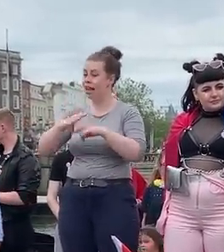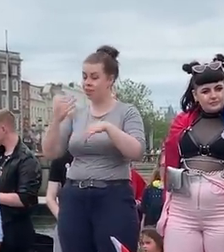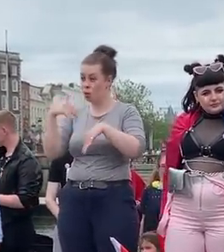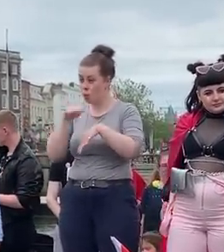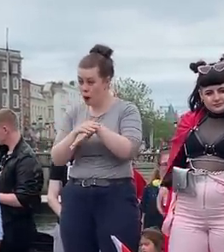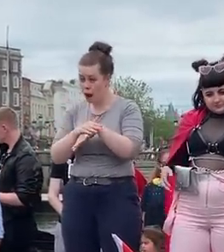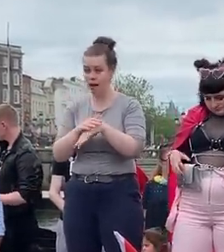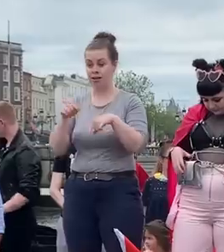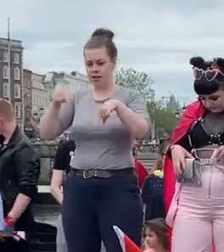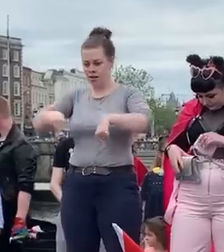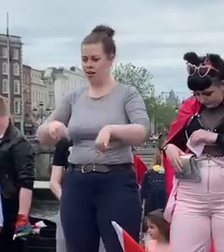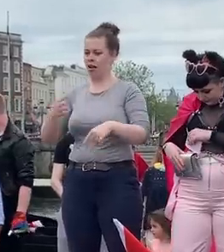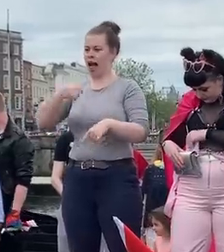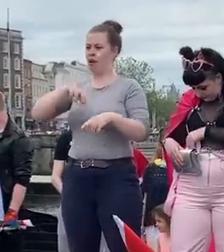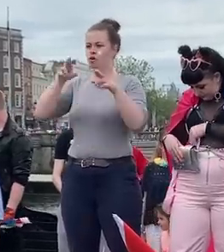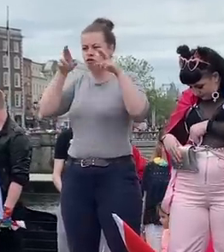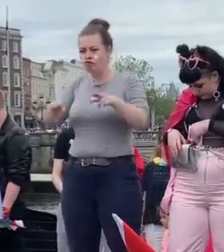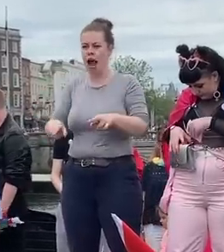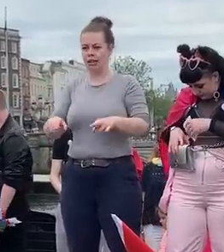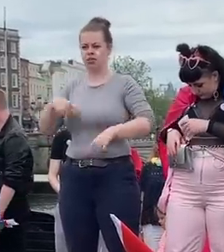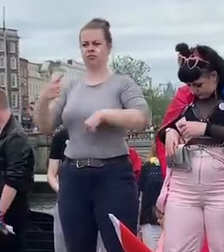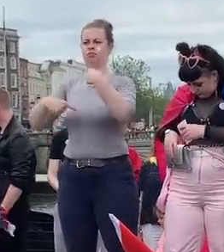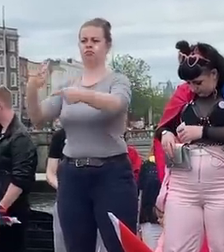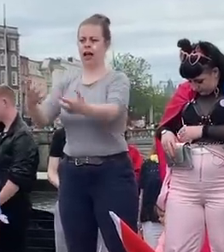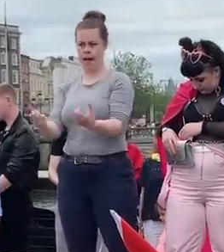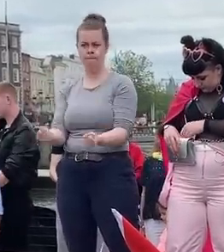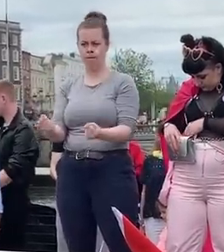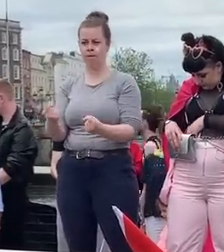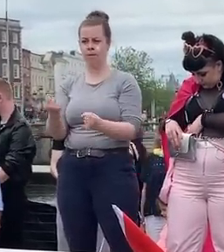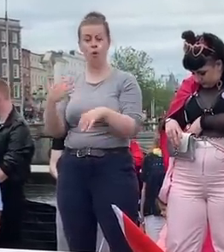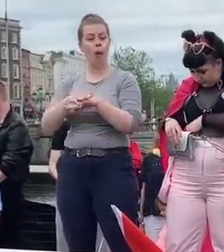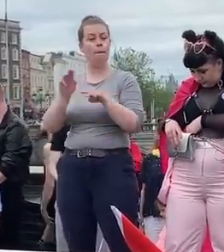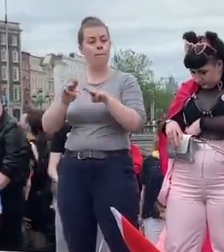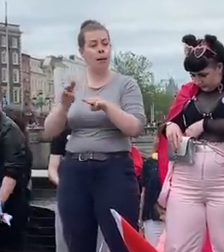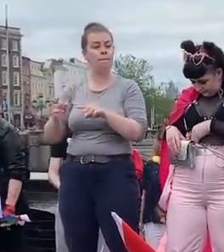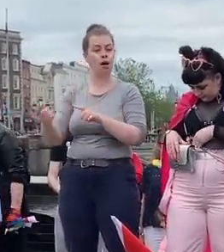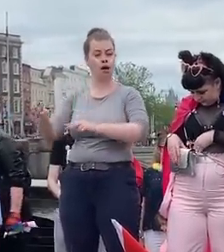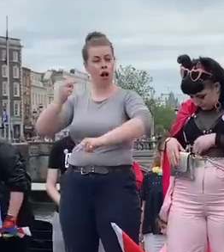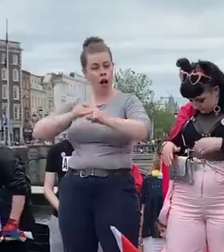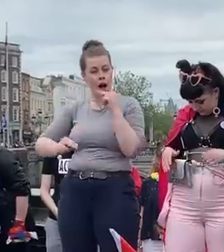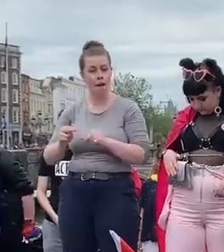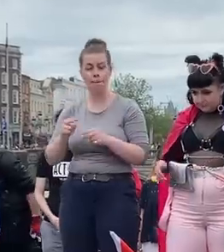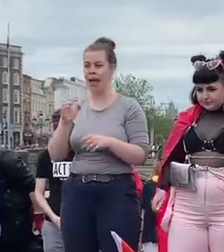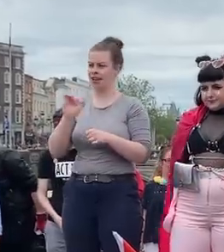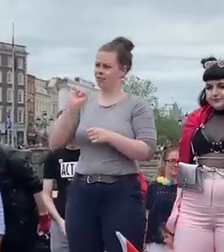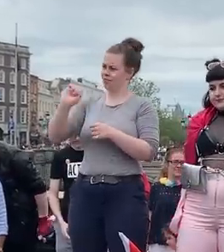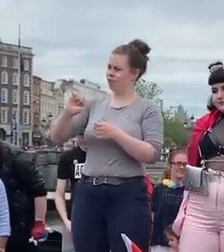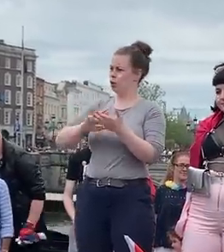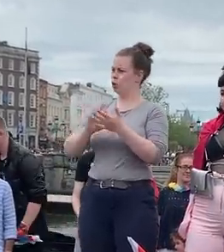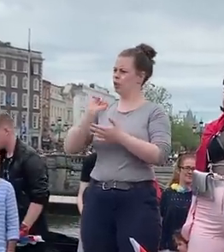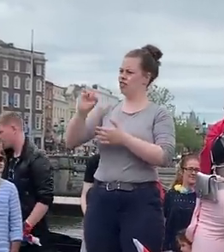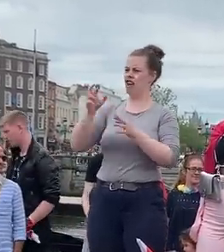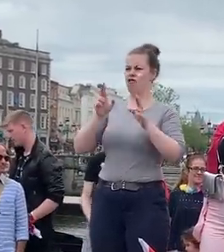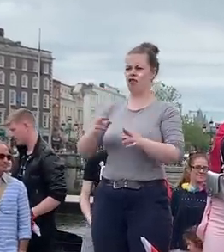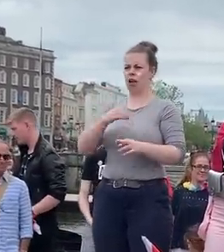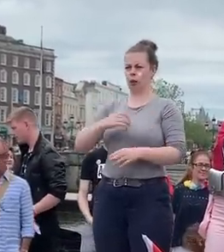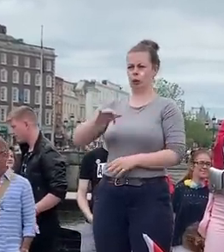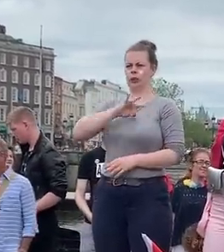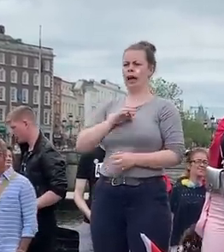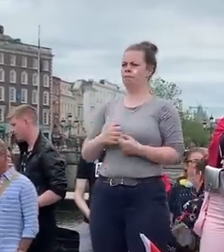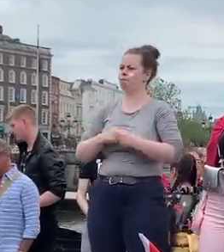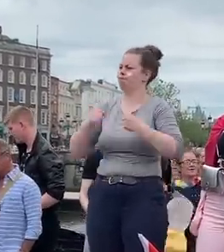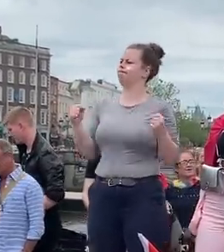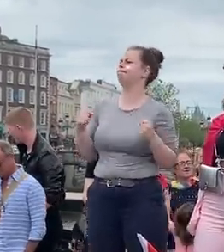are claiming this right for the first time, where people are coming out and claiming the right to be themselves in